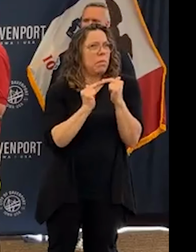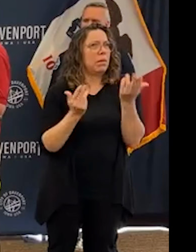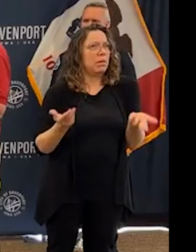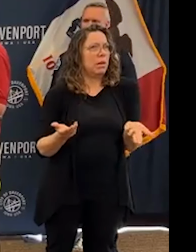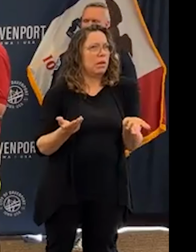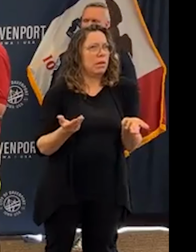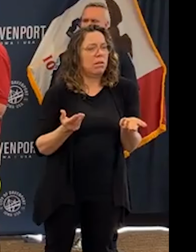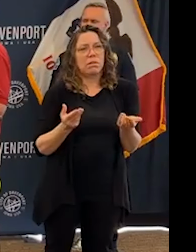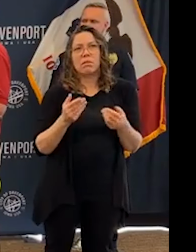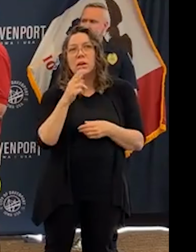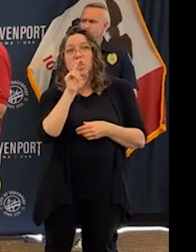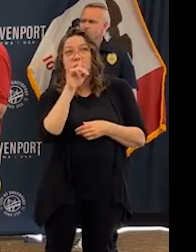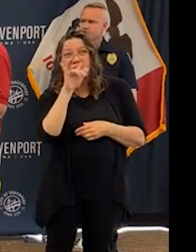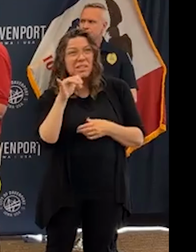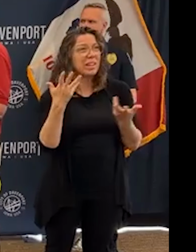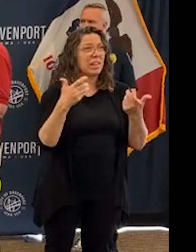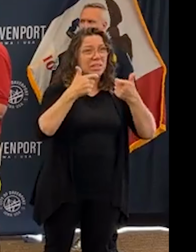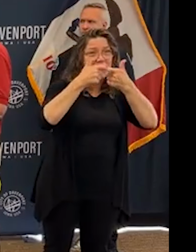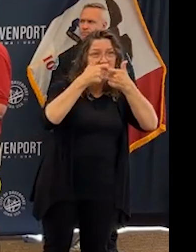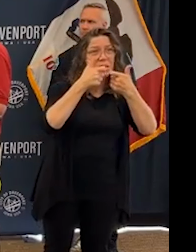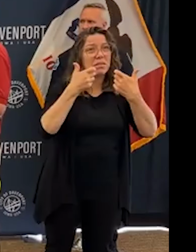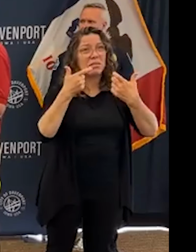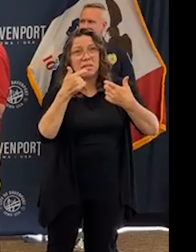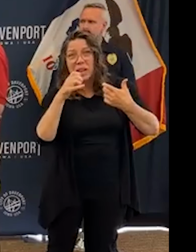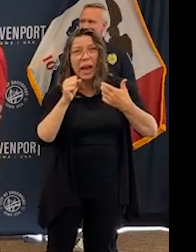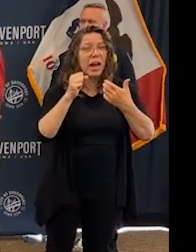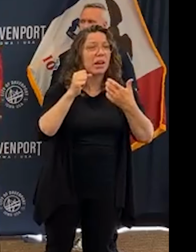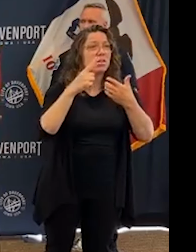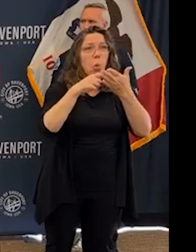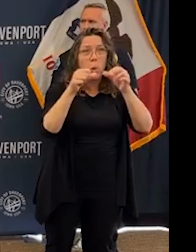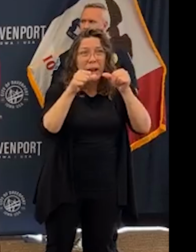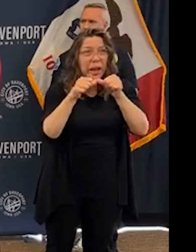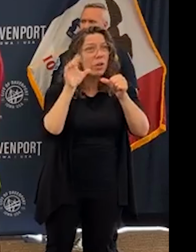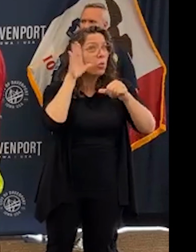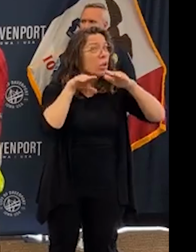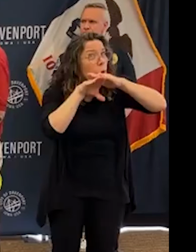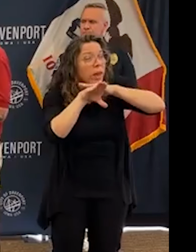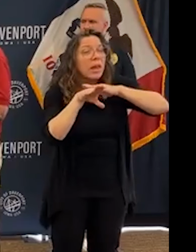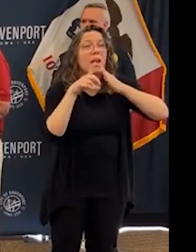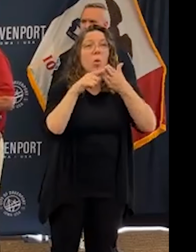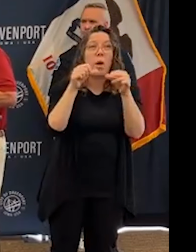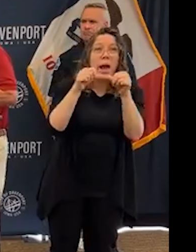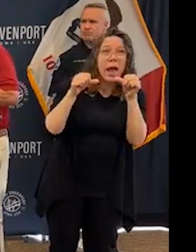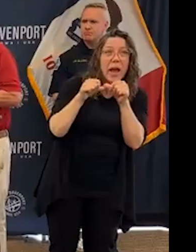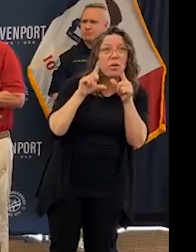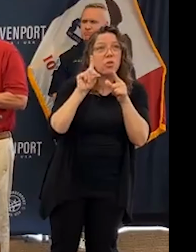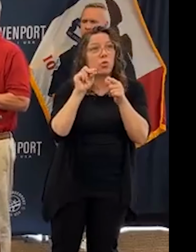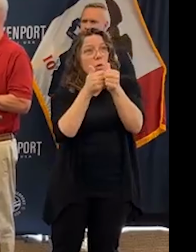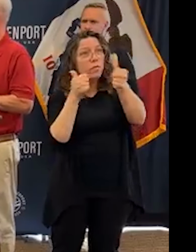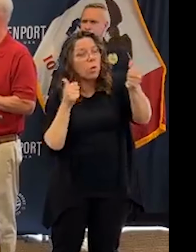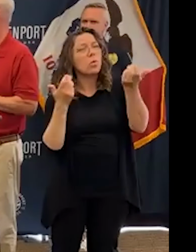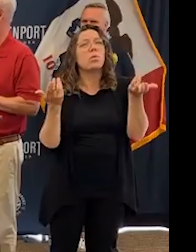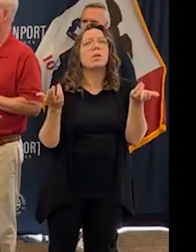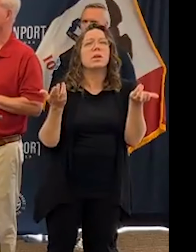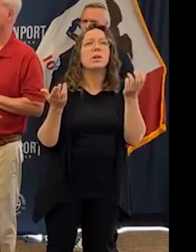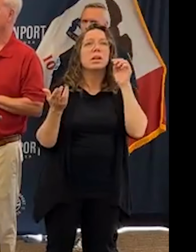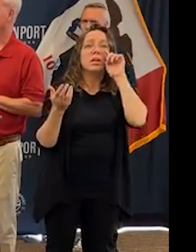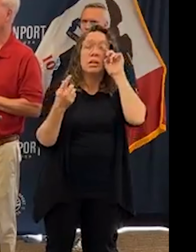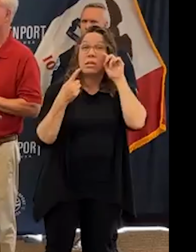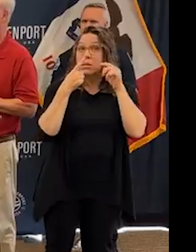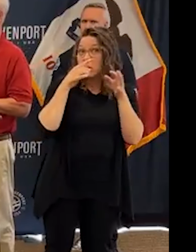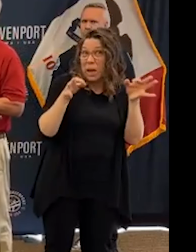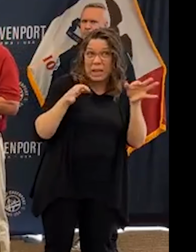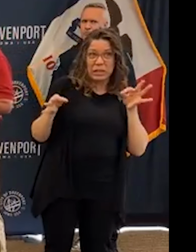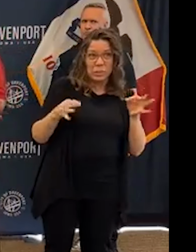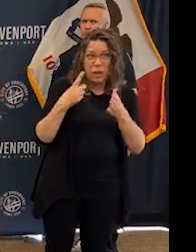utility closets. I mean, which areas are you going into? Which areas do you avoid, and how do you go about